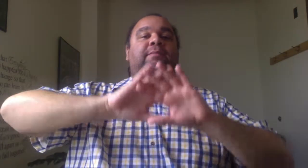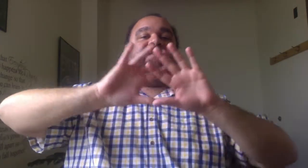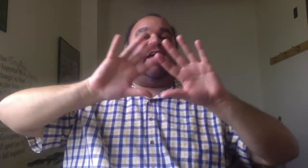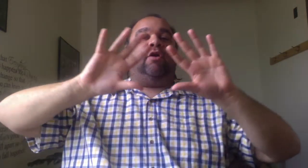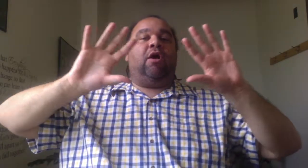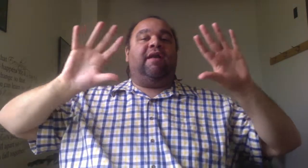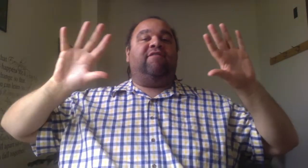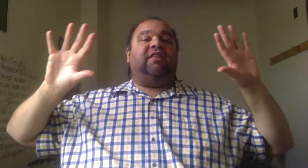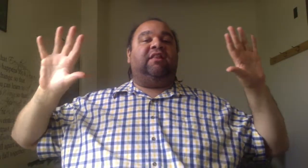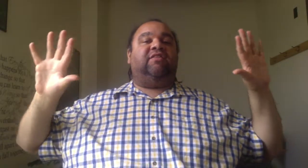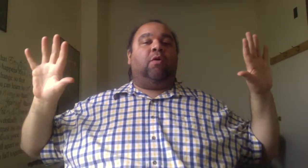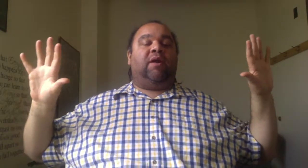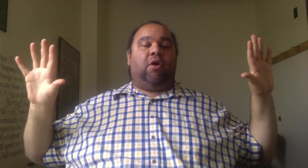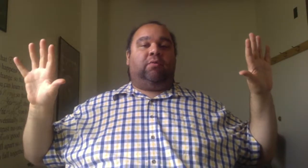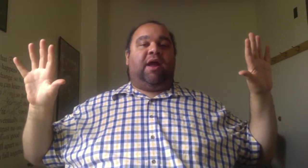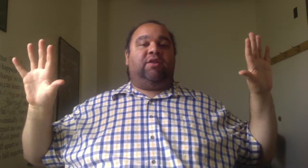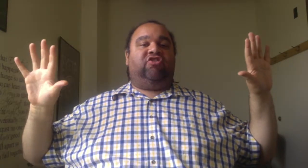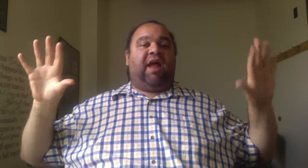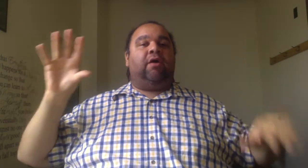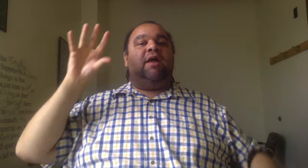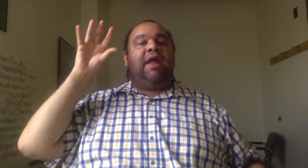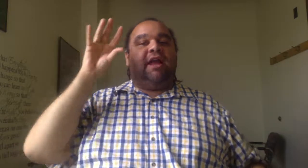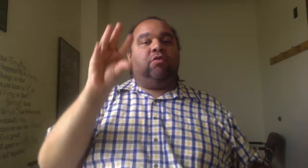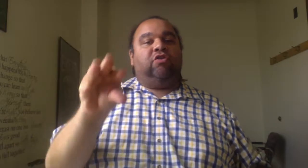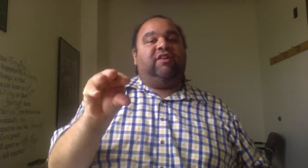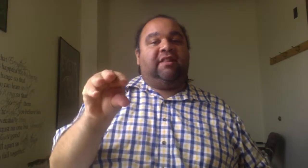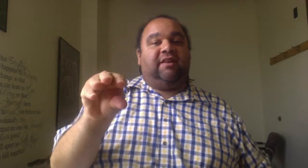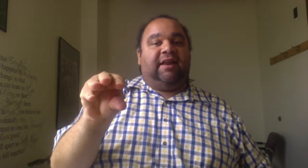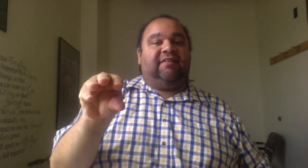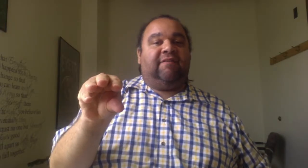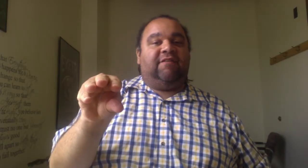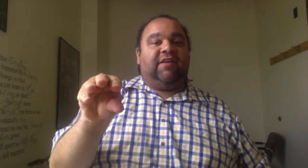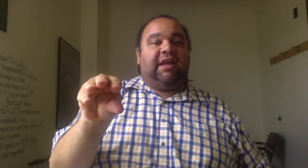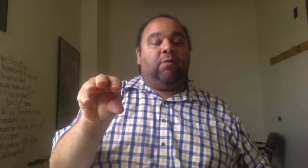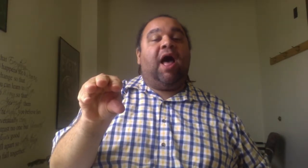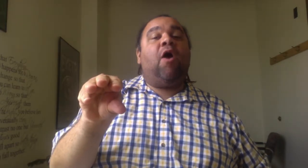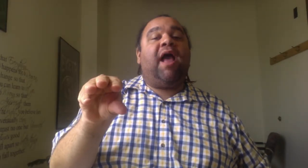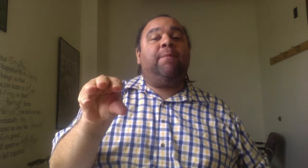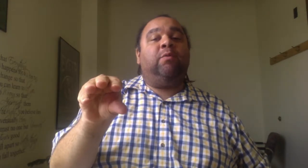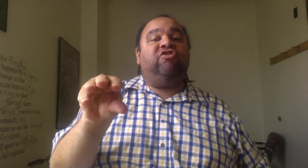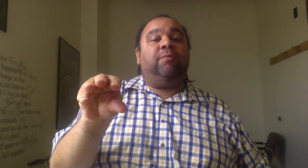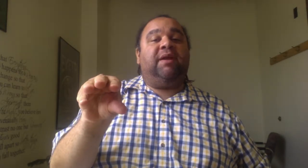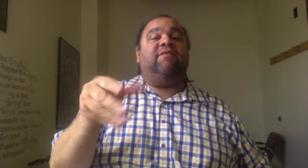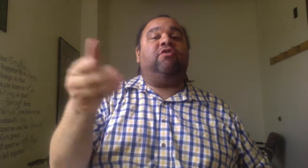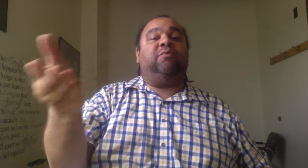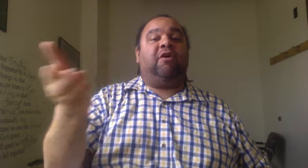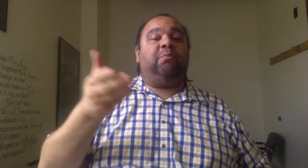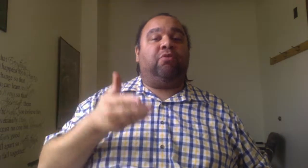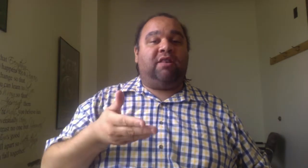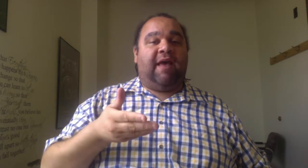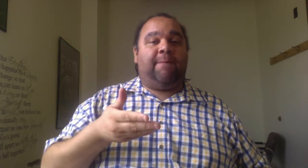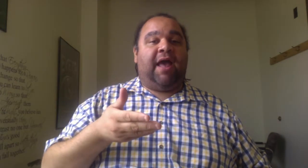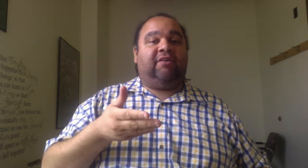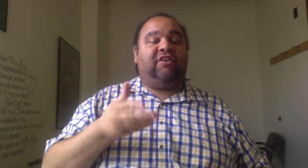miss out on everything that's going on around the child in order to get the dancing of the feet. Well, how happy would you be if your spouse brought that back to you and